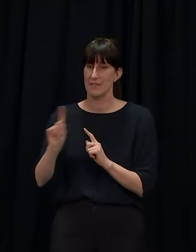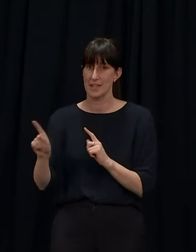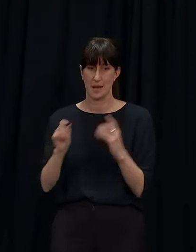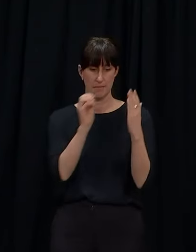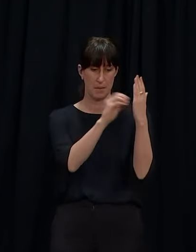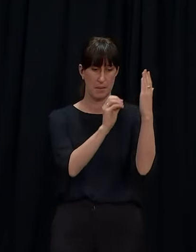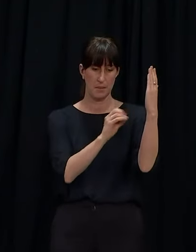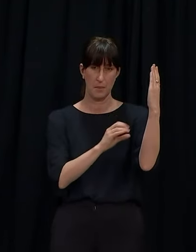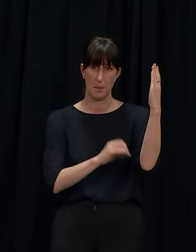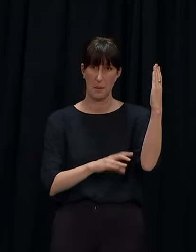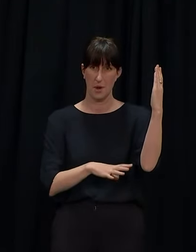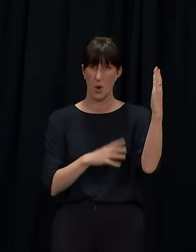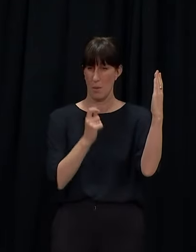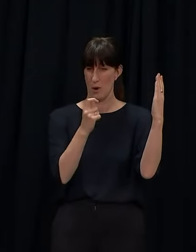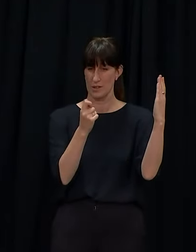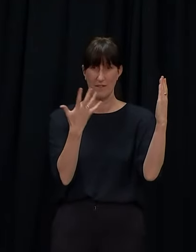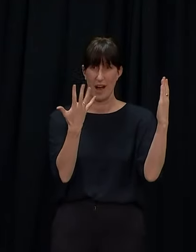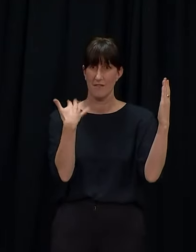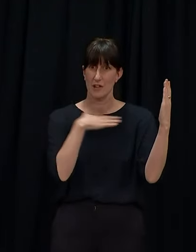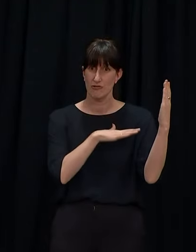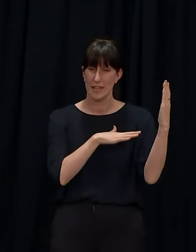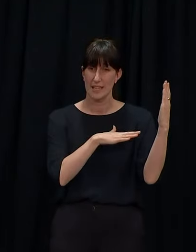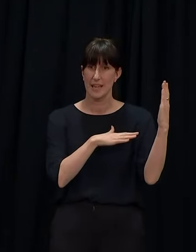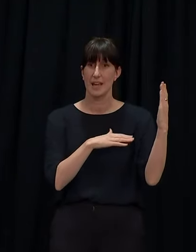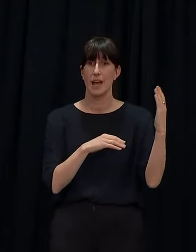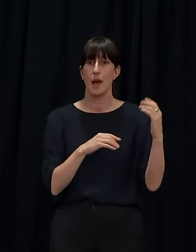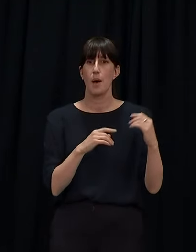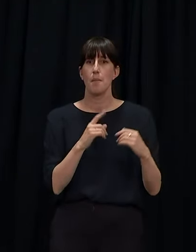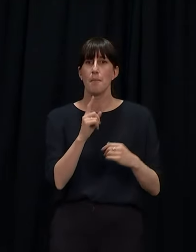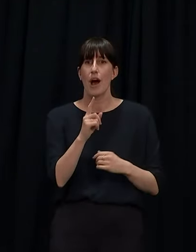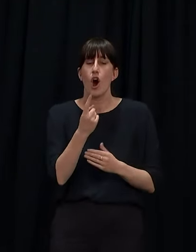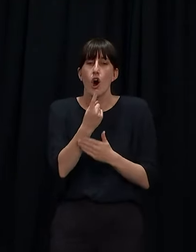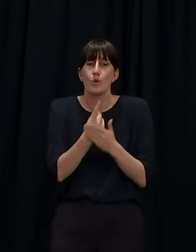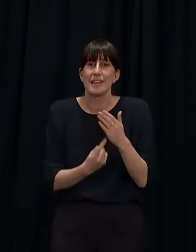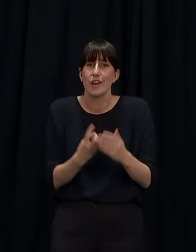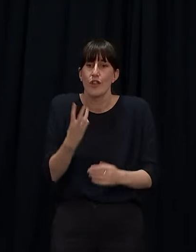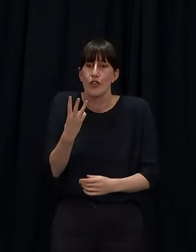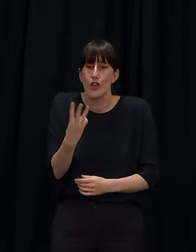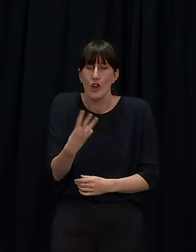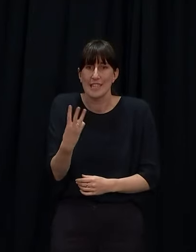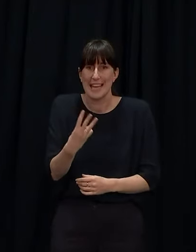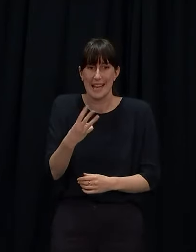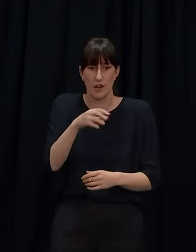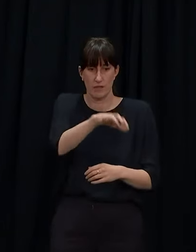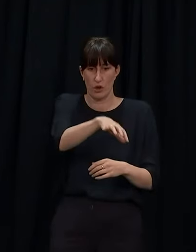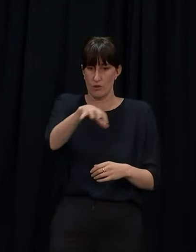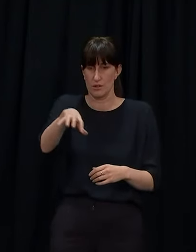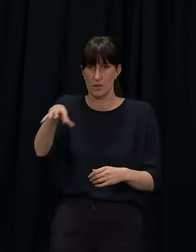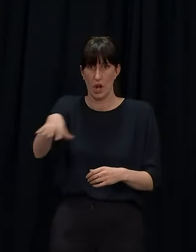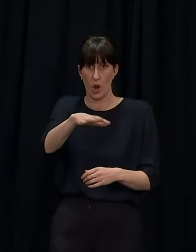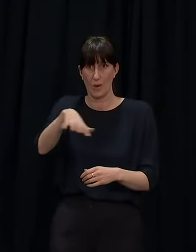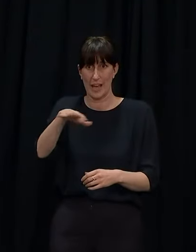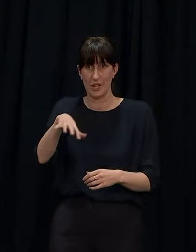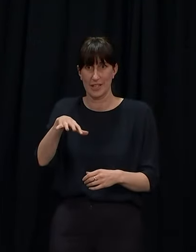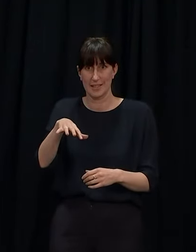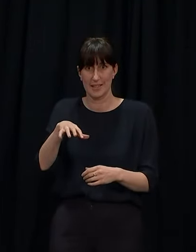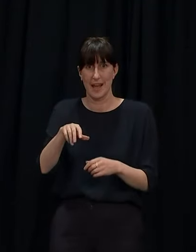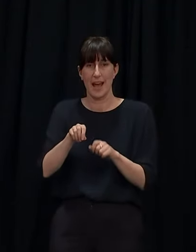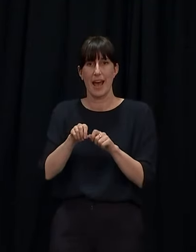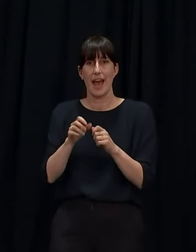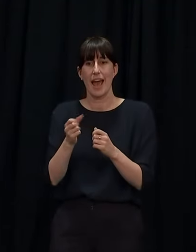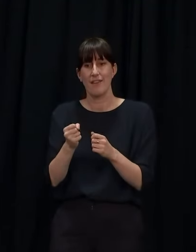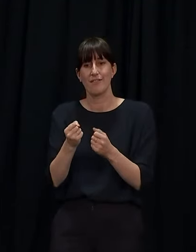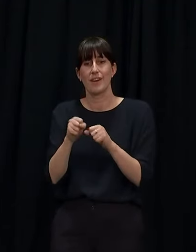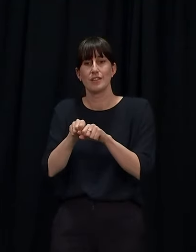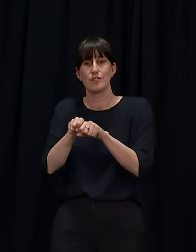13 currently have generated additional cases. So that's just to give you a sense that while we do have a large number of locations of interest, and we